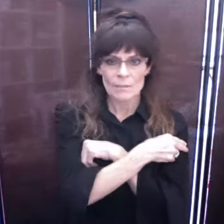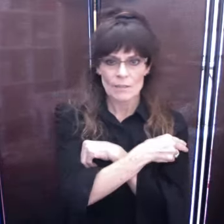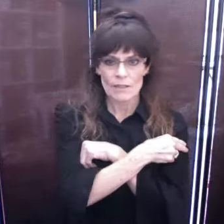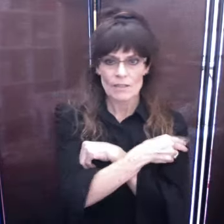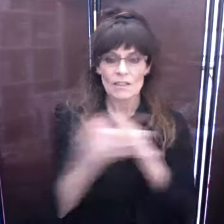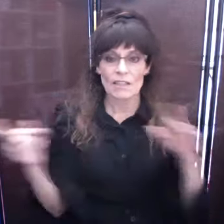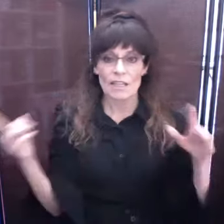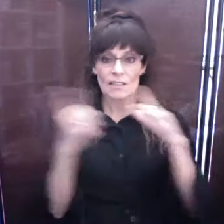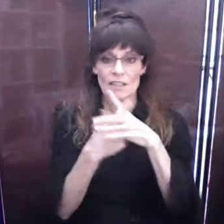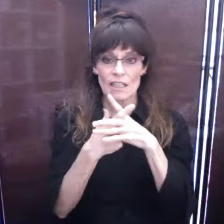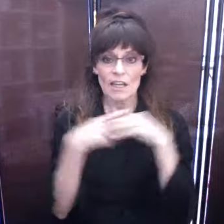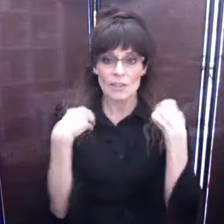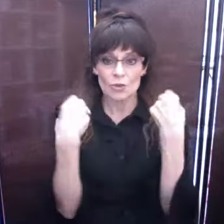the drive home, I wasn't even home yet,